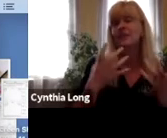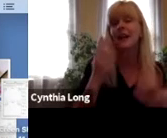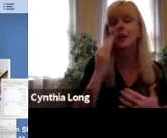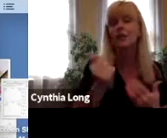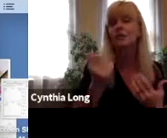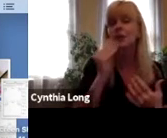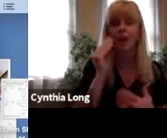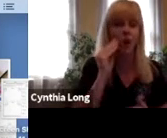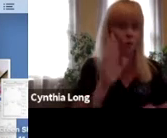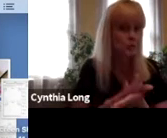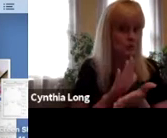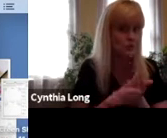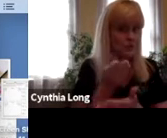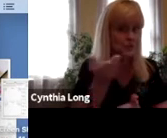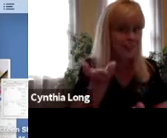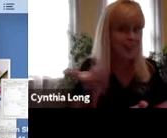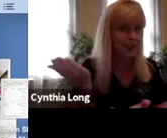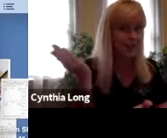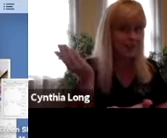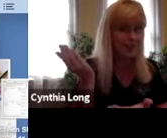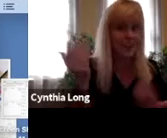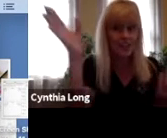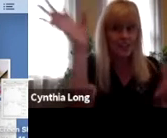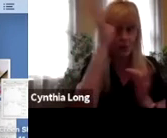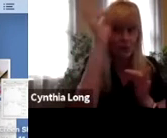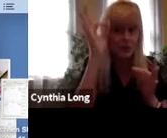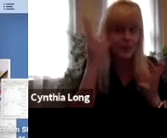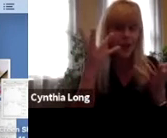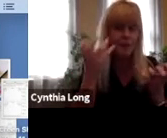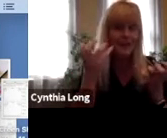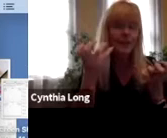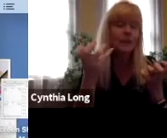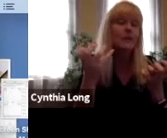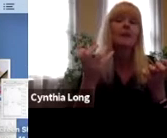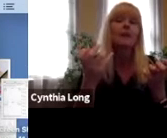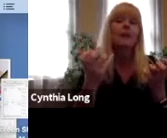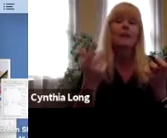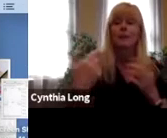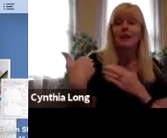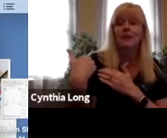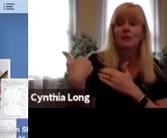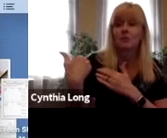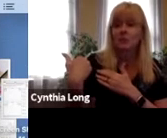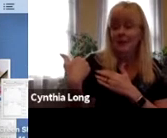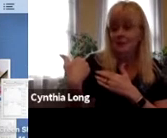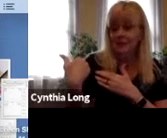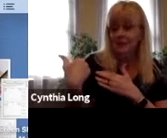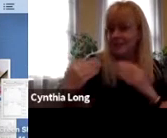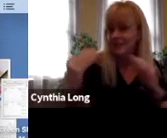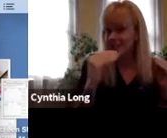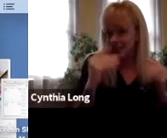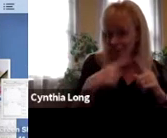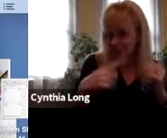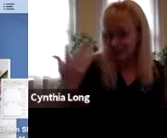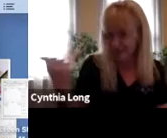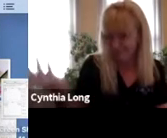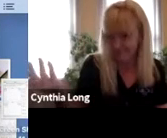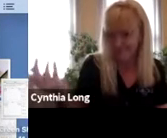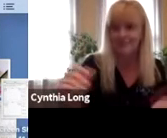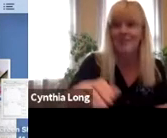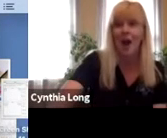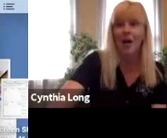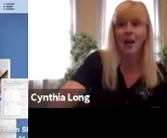and take advantage, because I know there's a lot of homeschoolers out there that don't know Sign, but they've been given a responsibility to